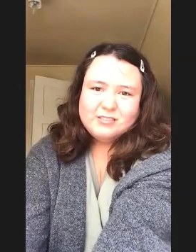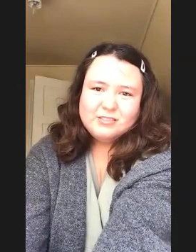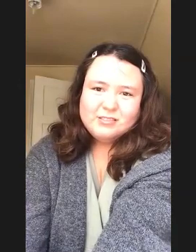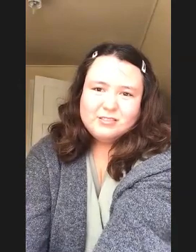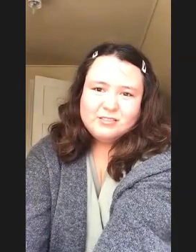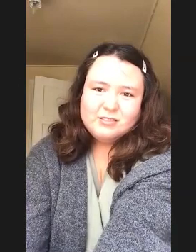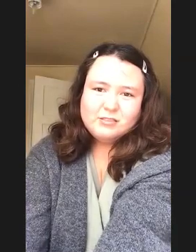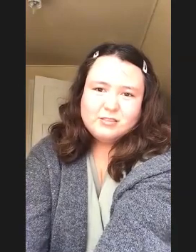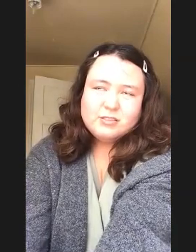colors?